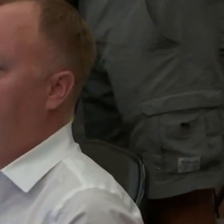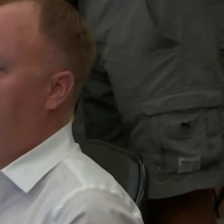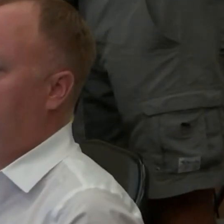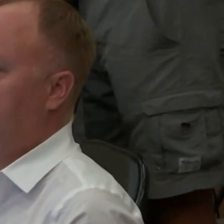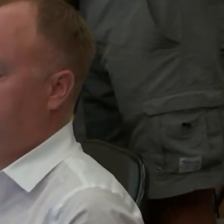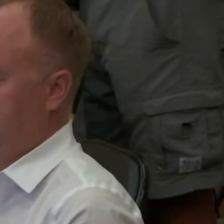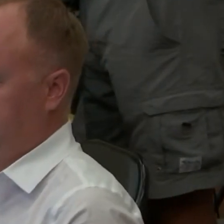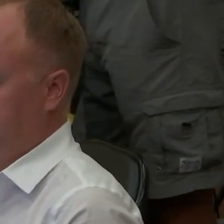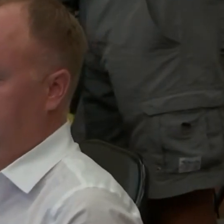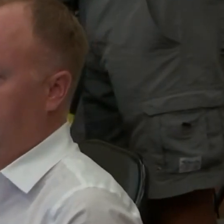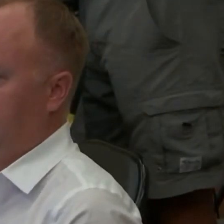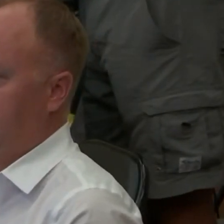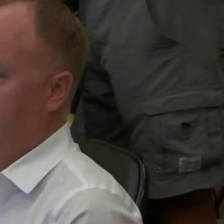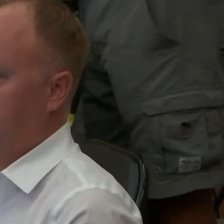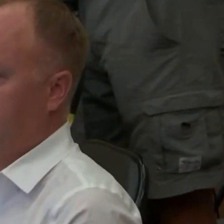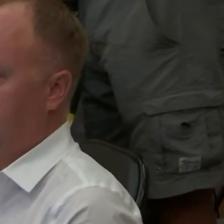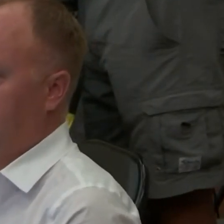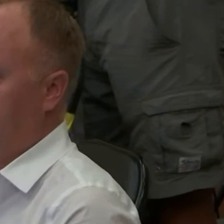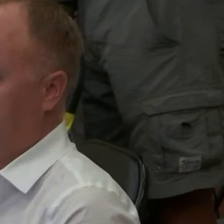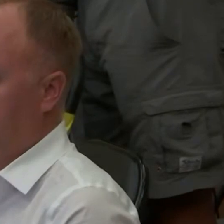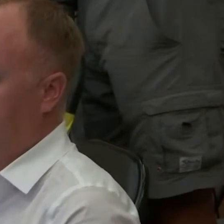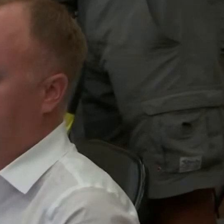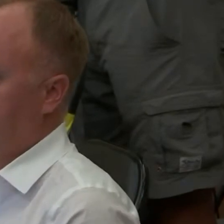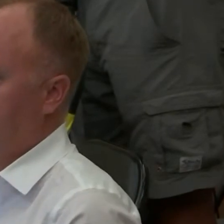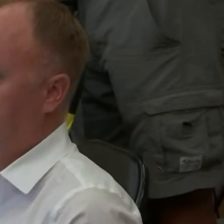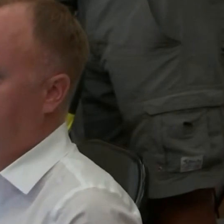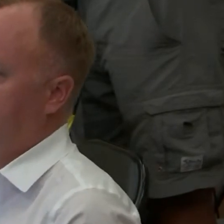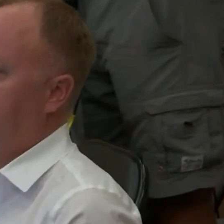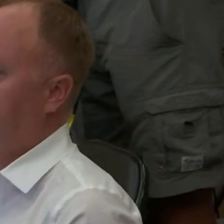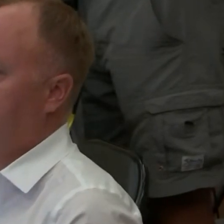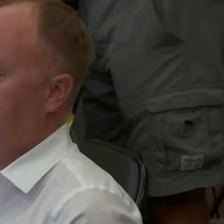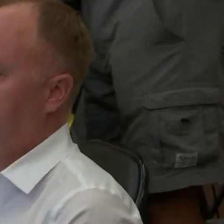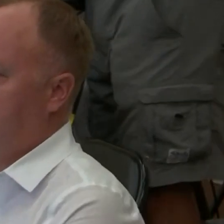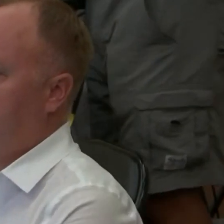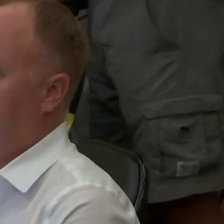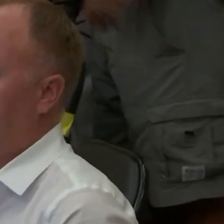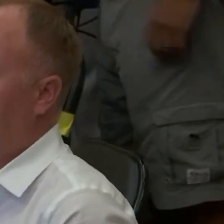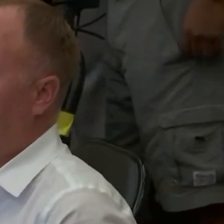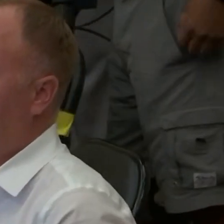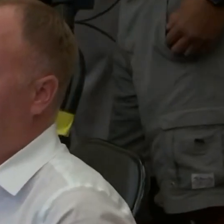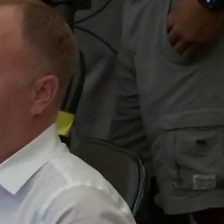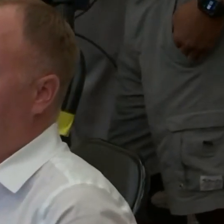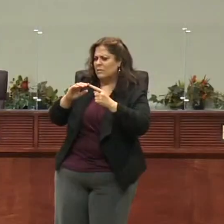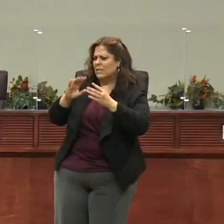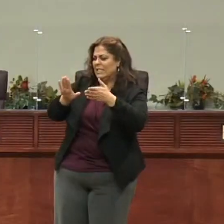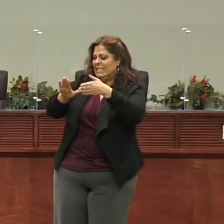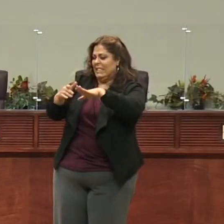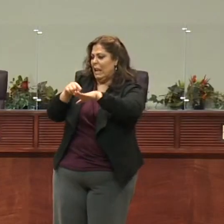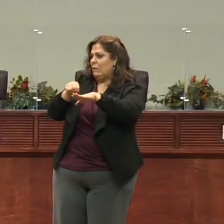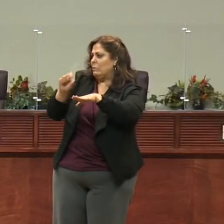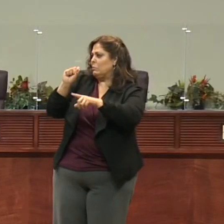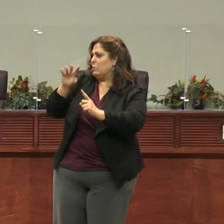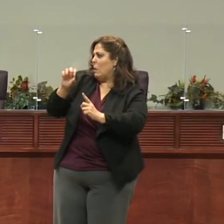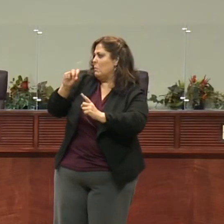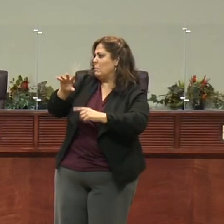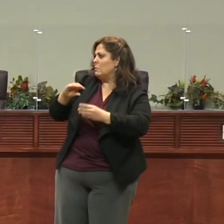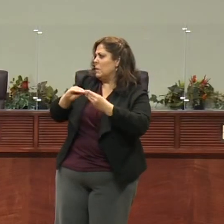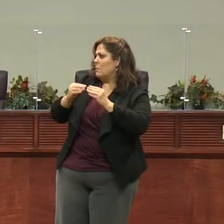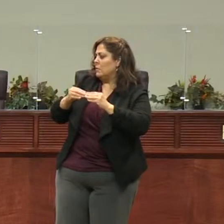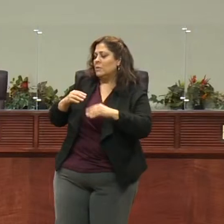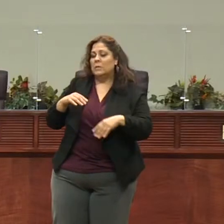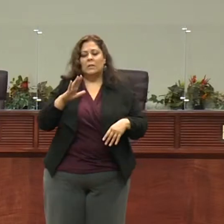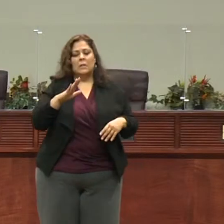you tell us, just detail the latest death numbers? You mentioned them earlier, but. So I don't have much information